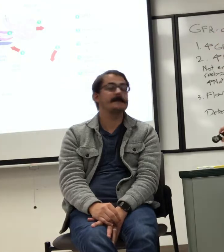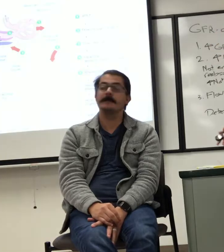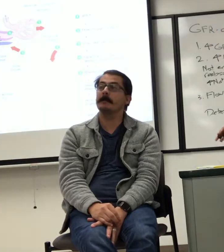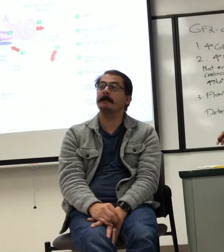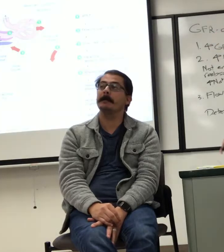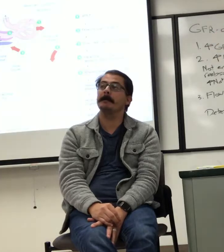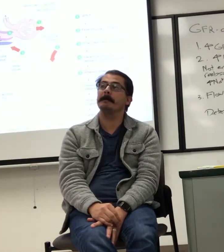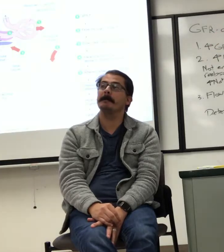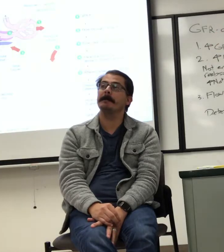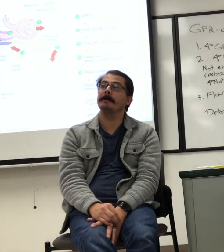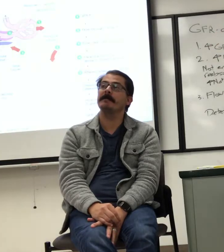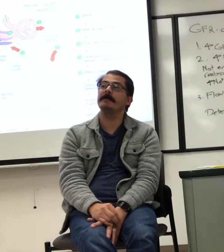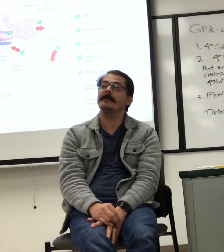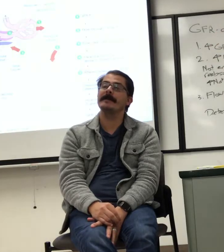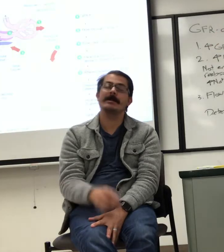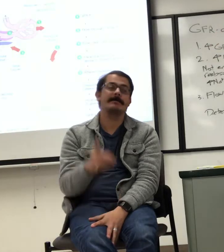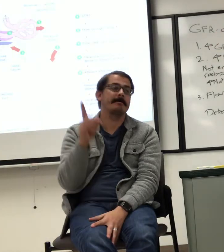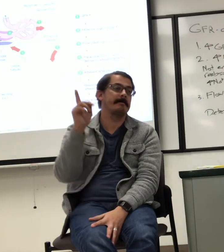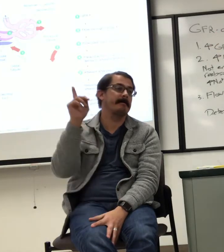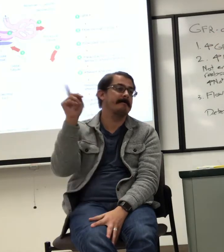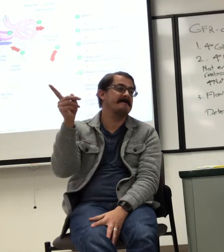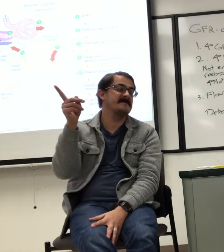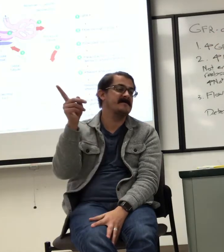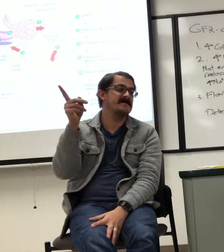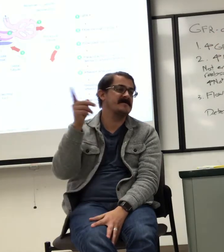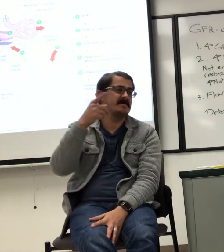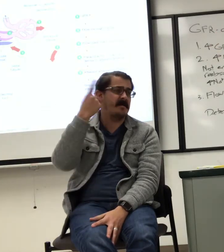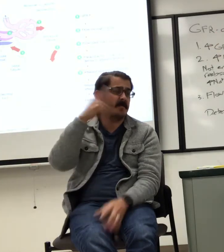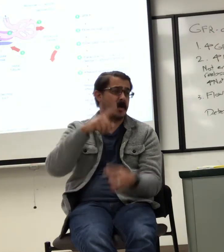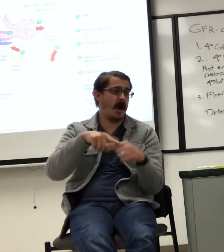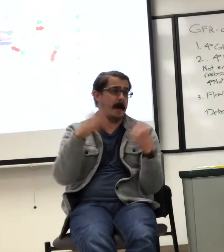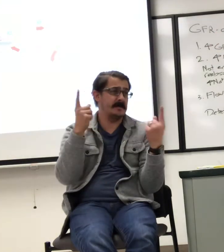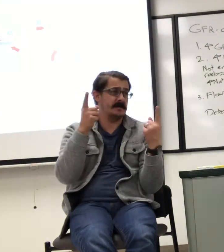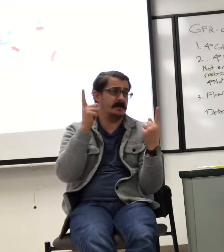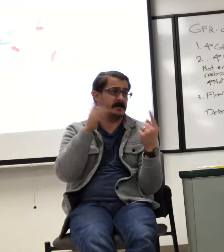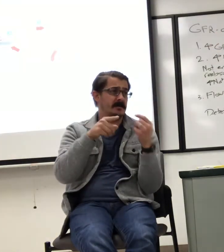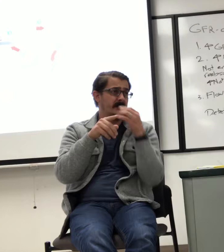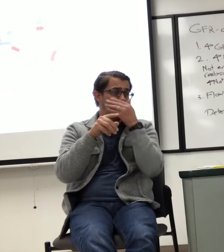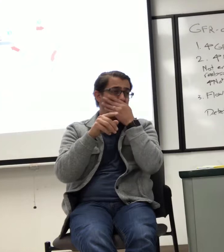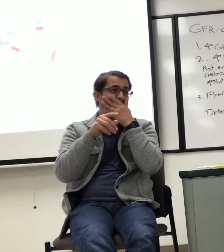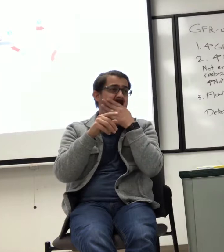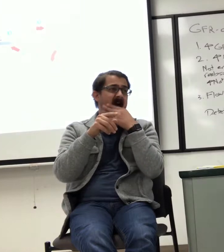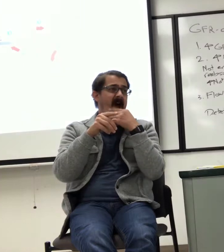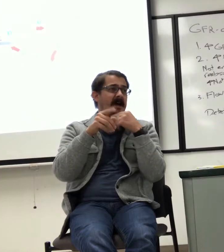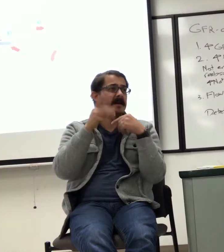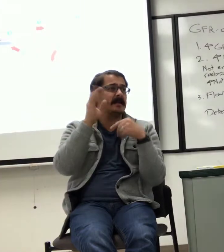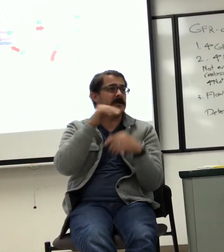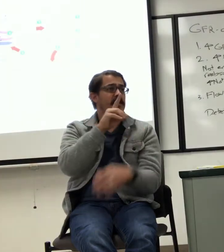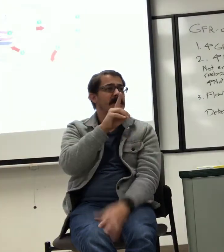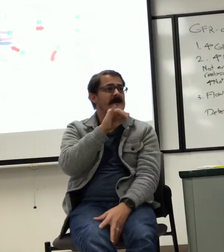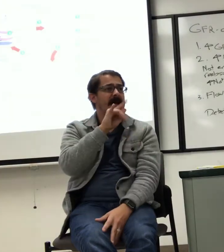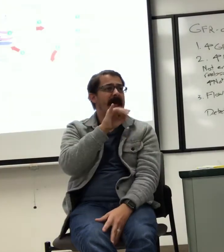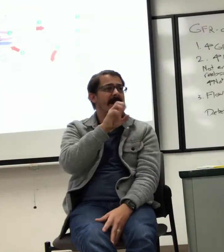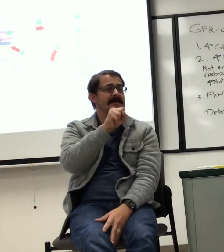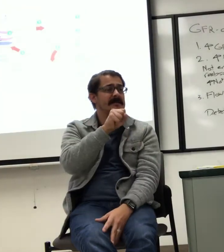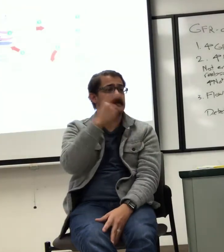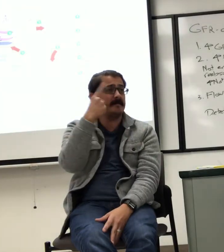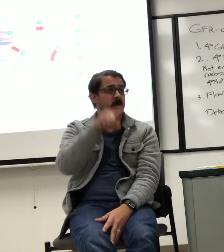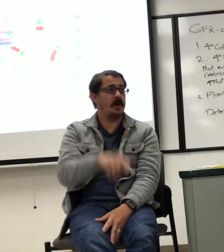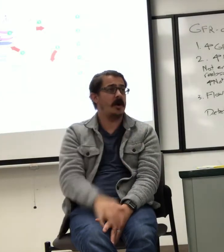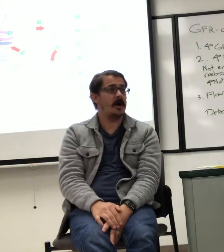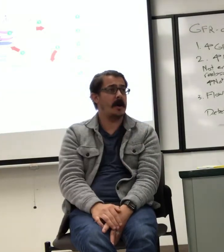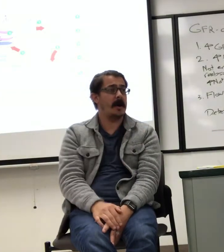Professor? Yeah. So, for the opposite direction, is that what dialysis is for? Like the